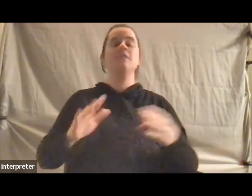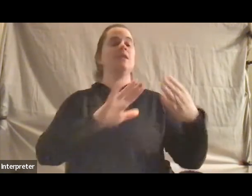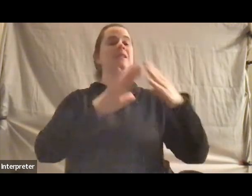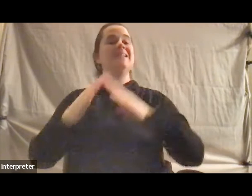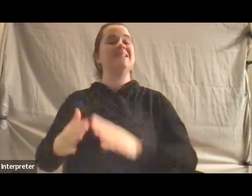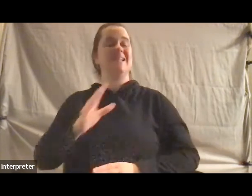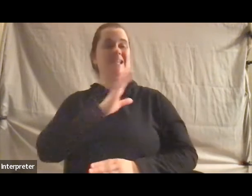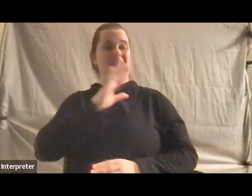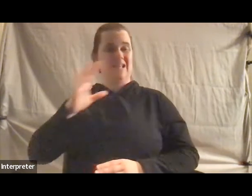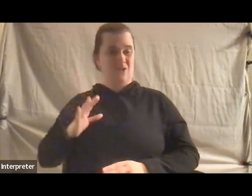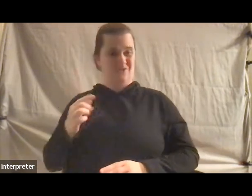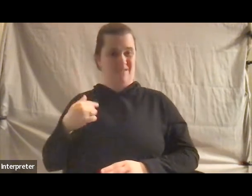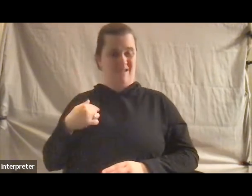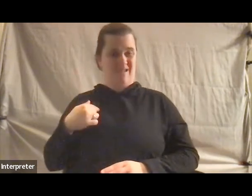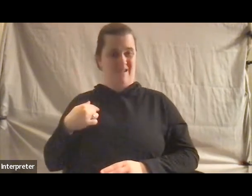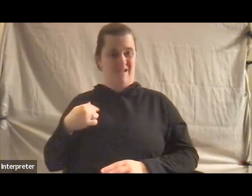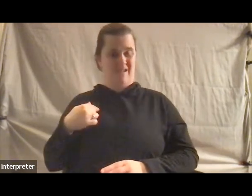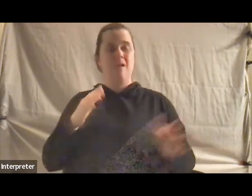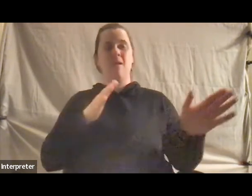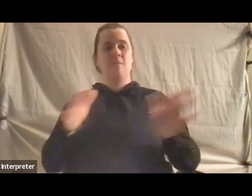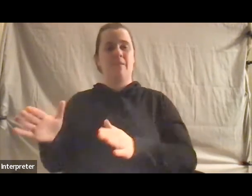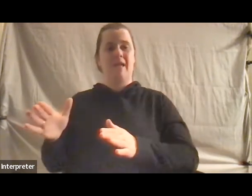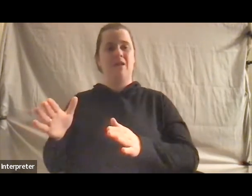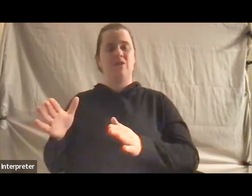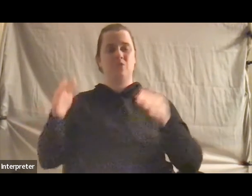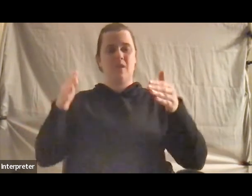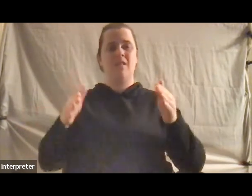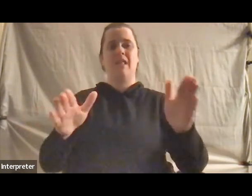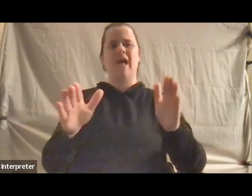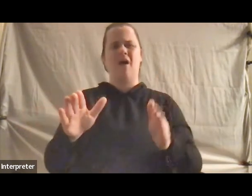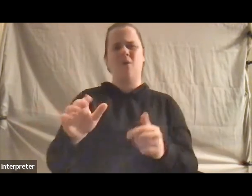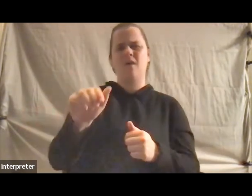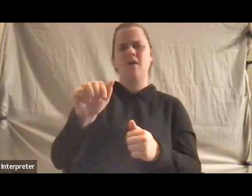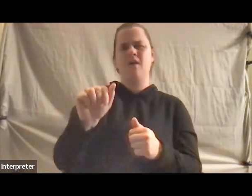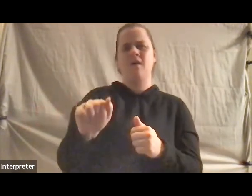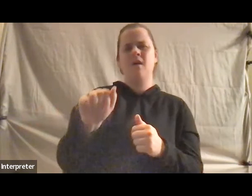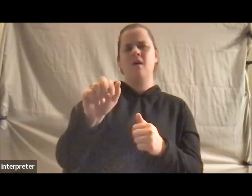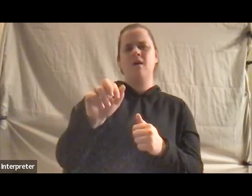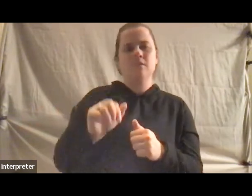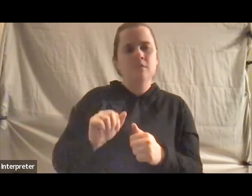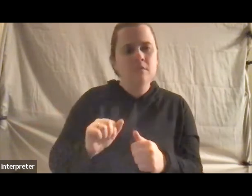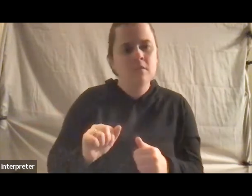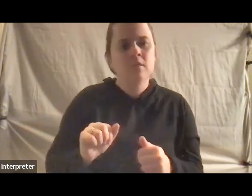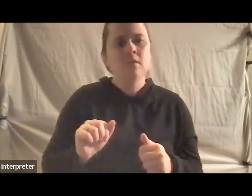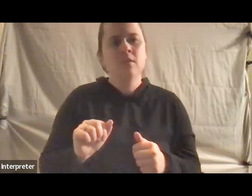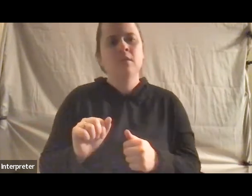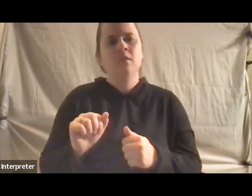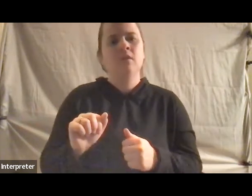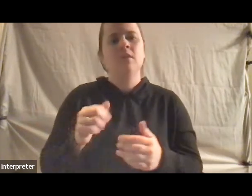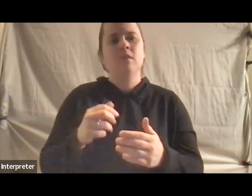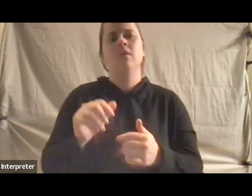allocate $5 million in ARPA funds for participatory budgeting